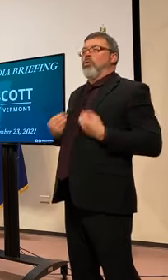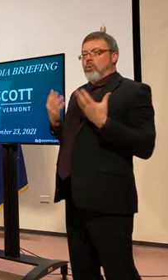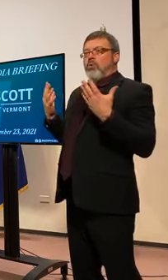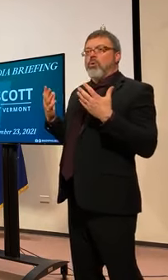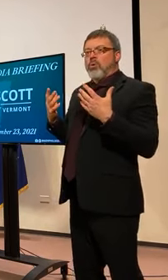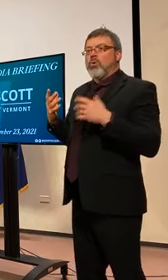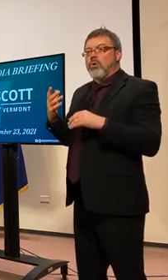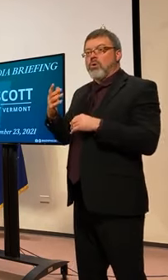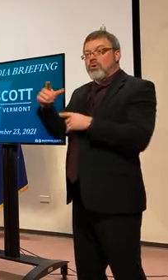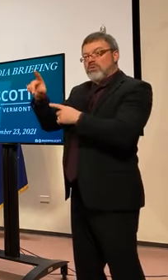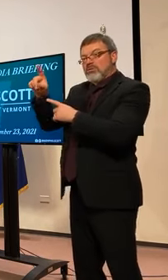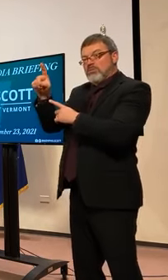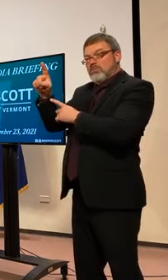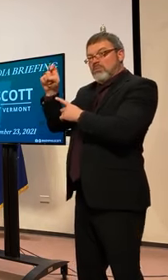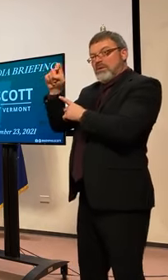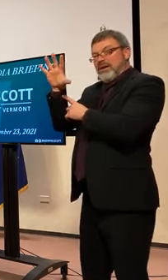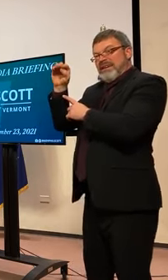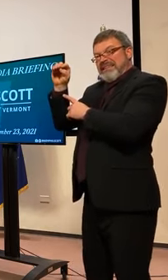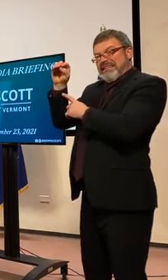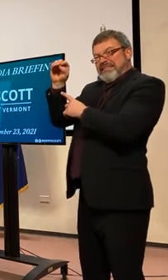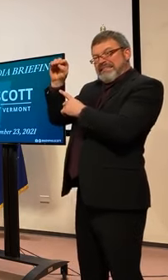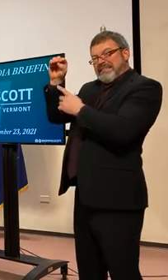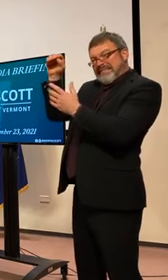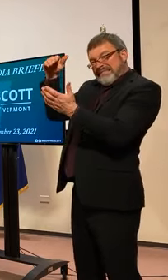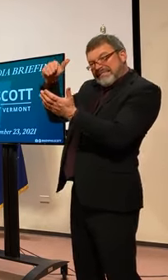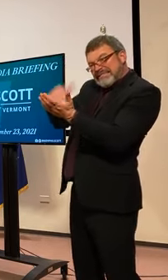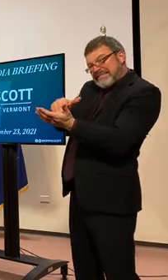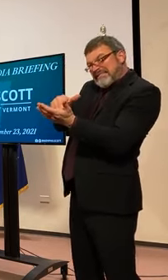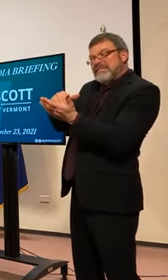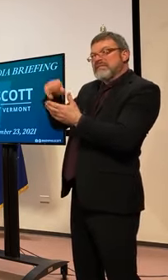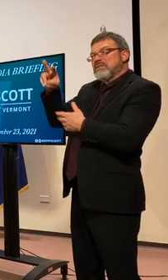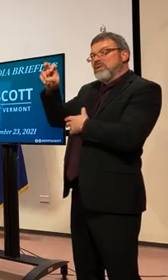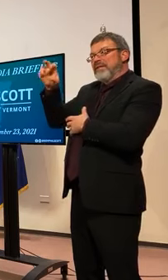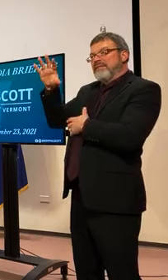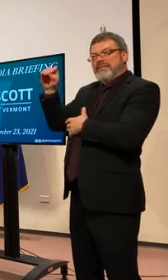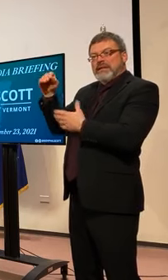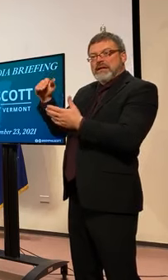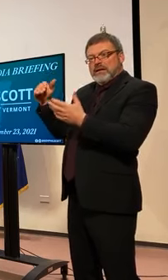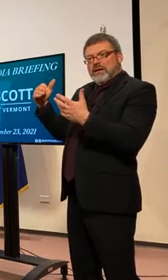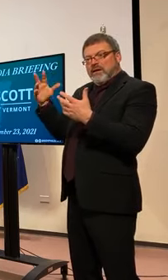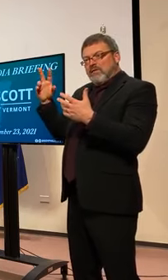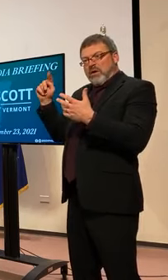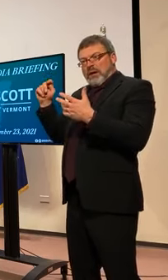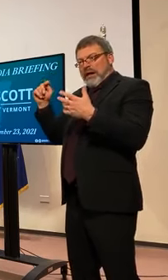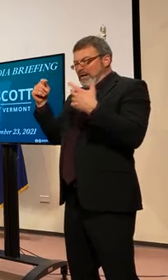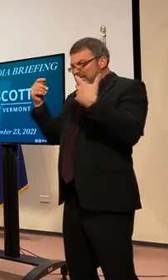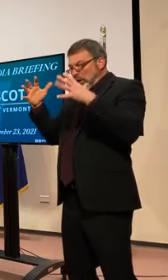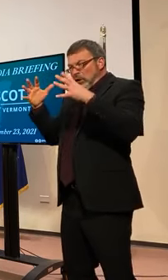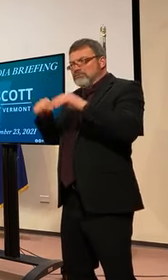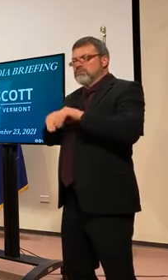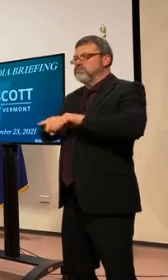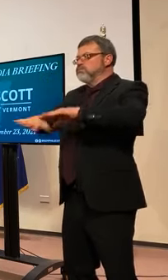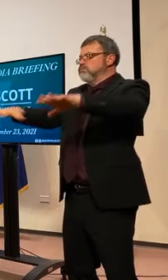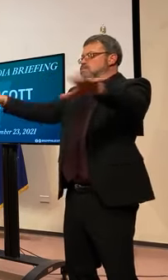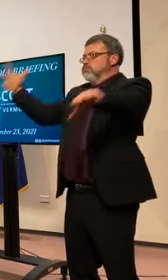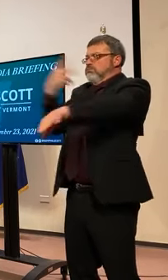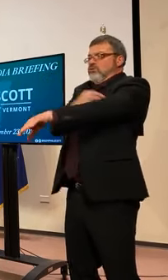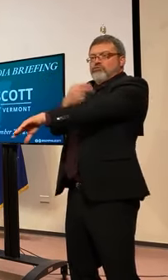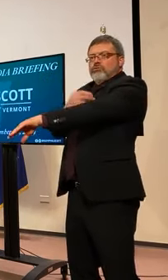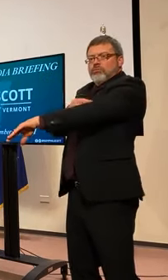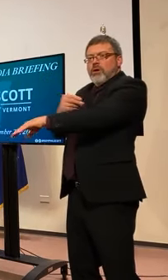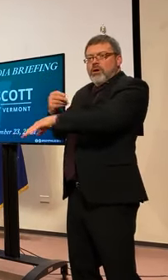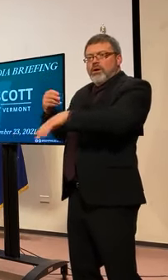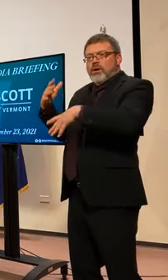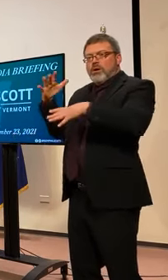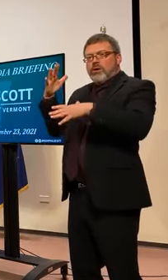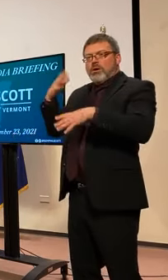152,600 people have received boosters in Vermont. As Commissioner Pichek has pointed out, Vermont leads the nation in the percent